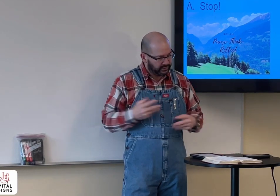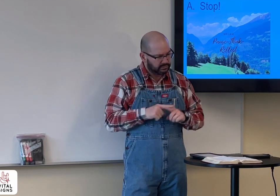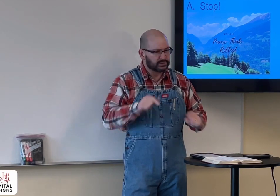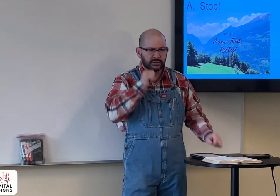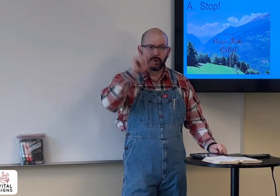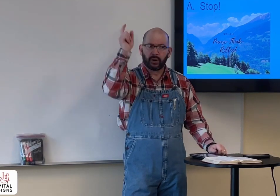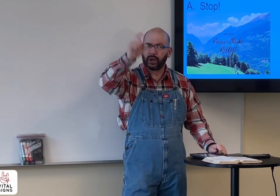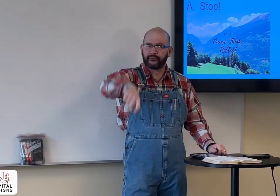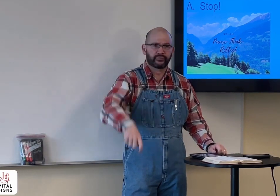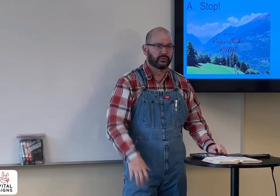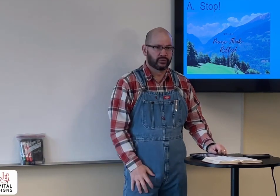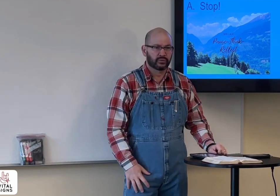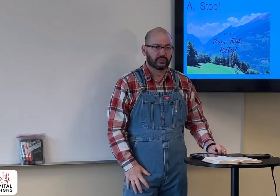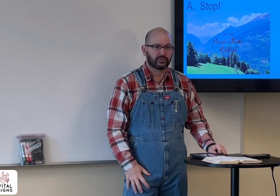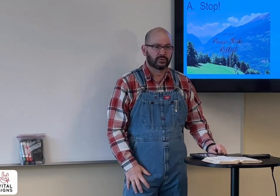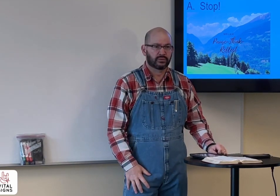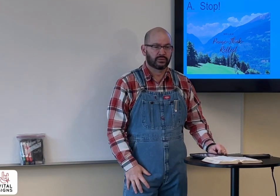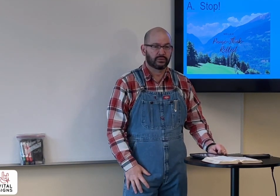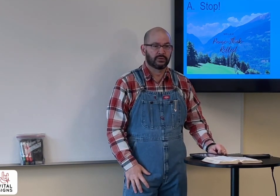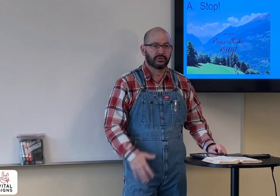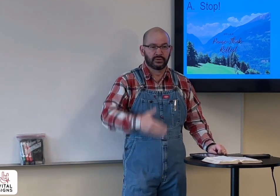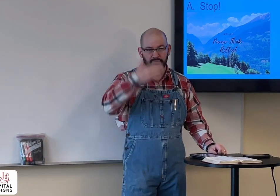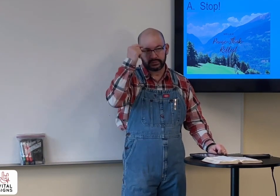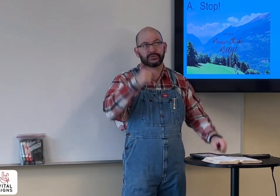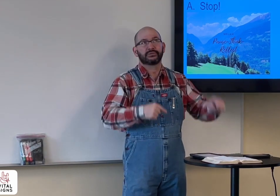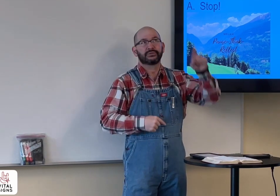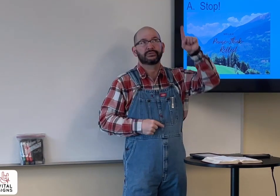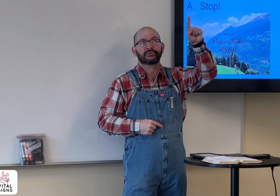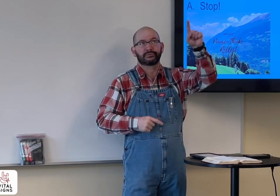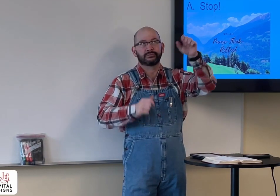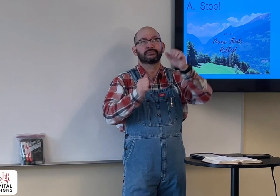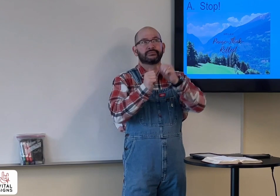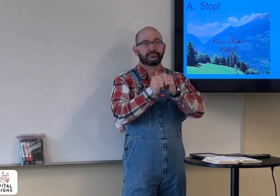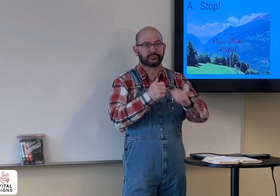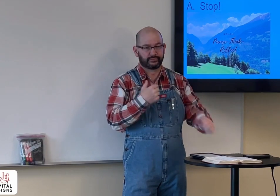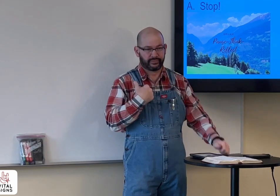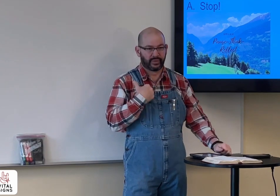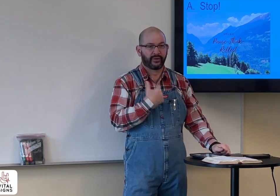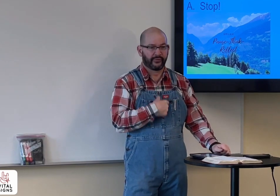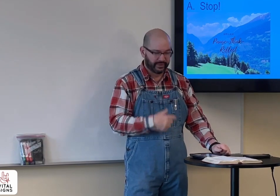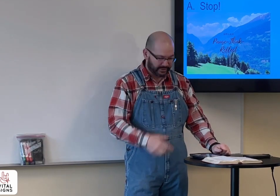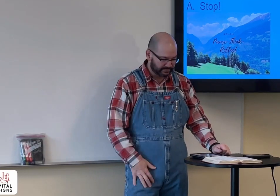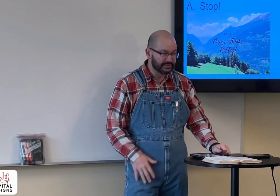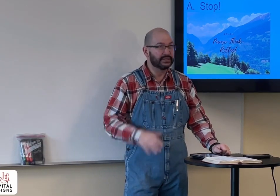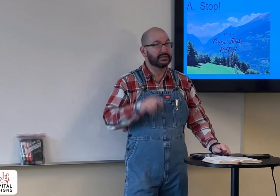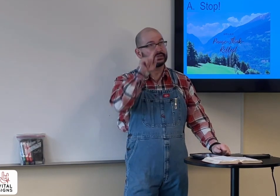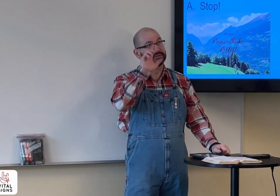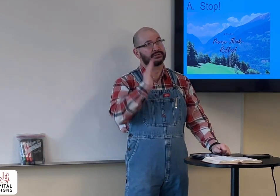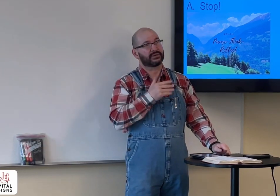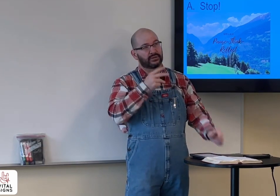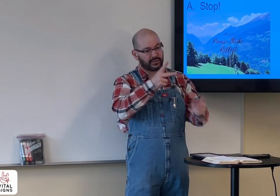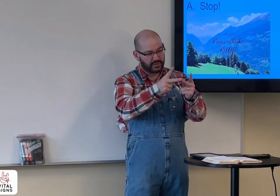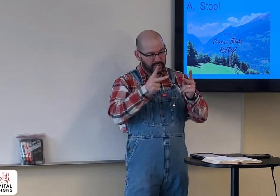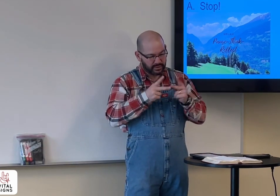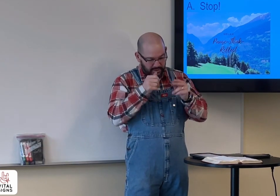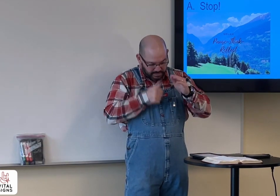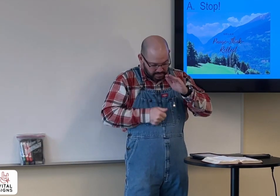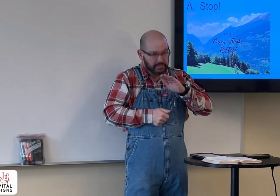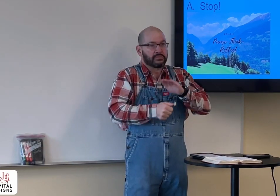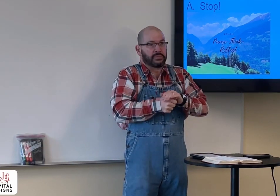We'll feel afraid, but we don't have to. Because God is with us. He's our hiding